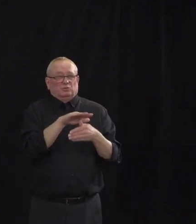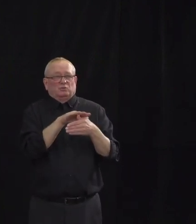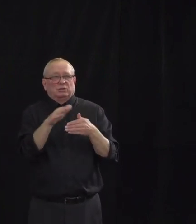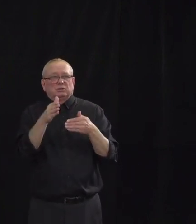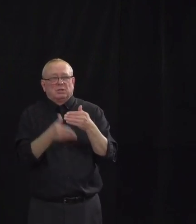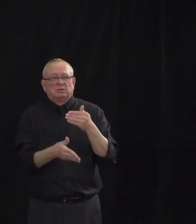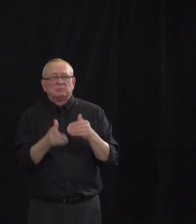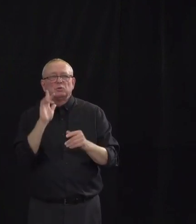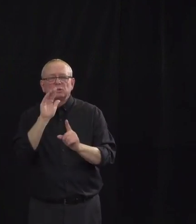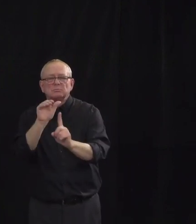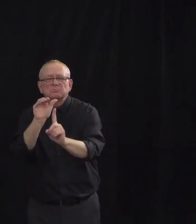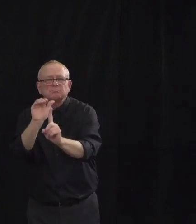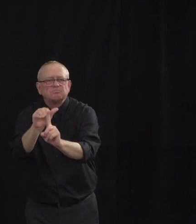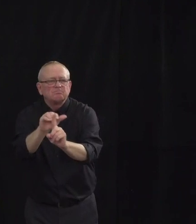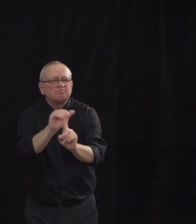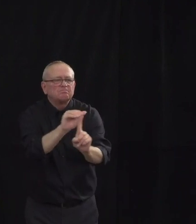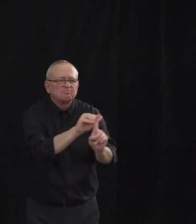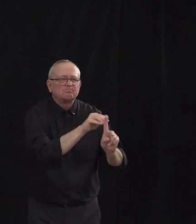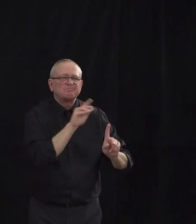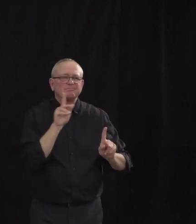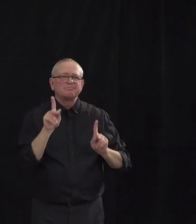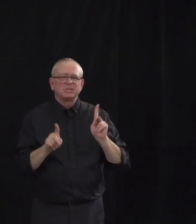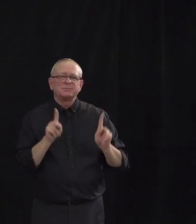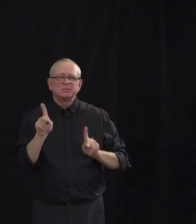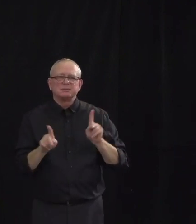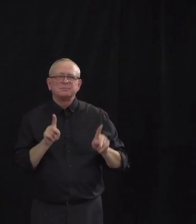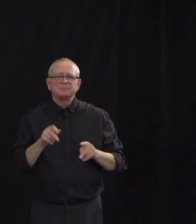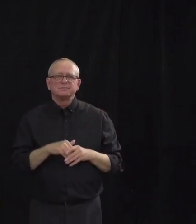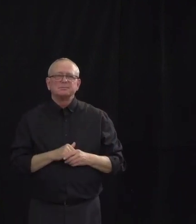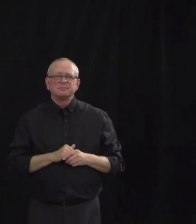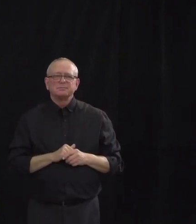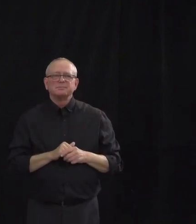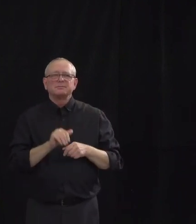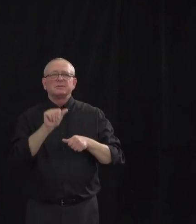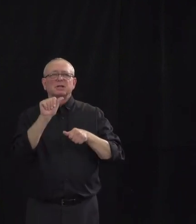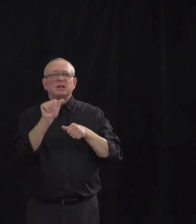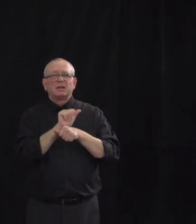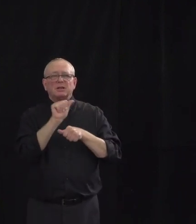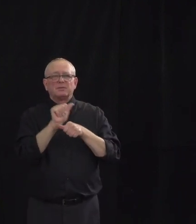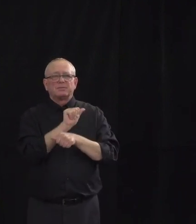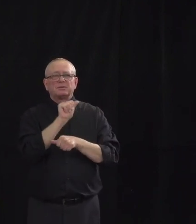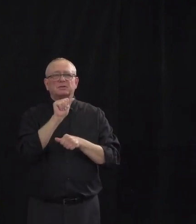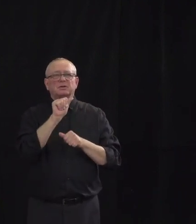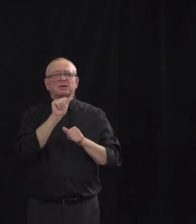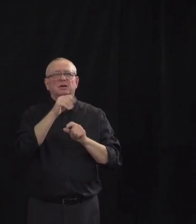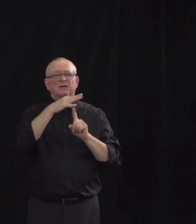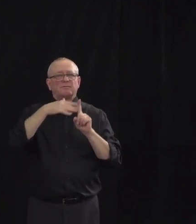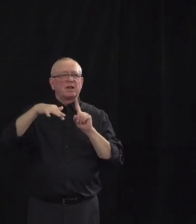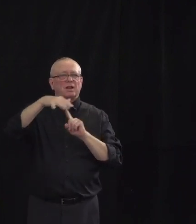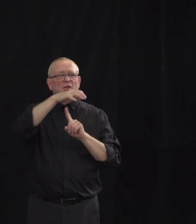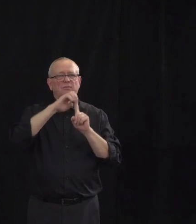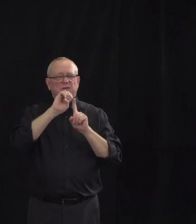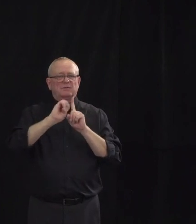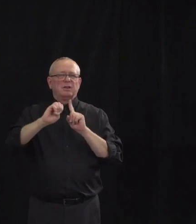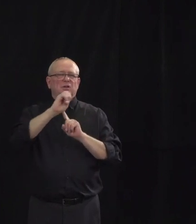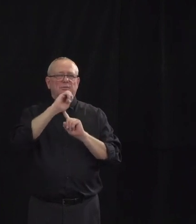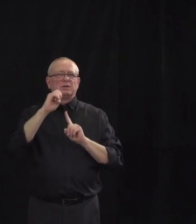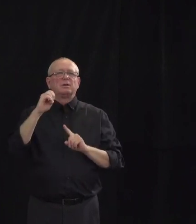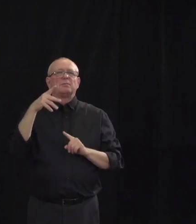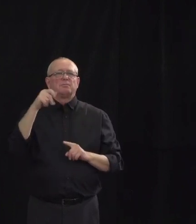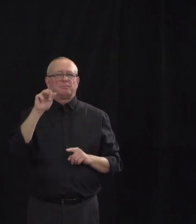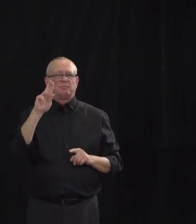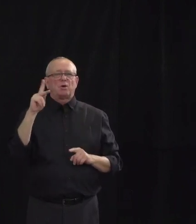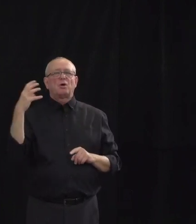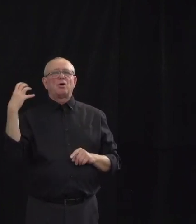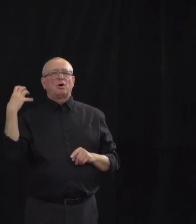temporary closures. AEP officers, Alberta Environment Park officers, have the authority underneath the measures that the Premier announced 2 days ago as well to